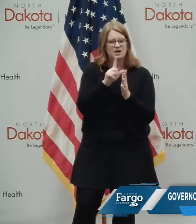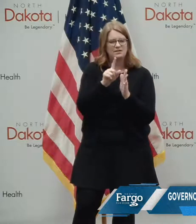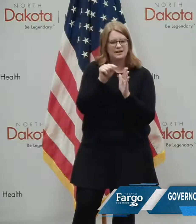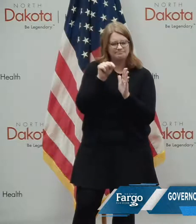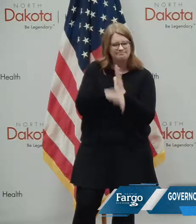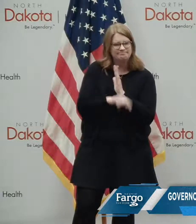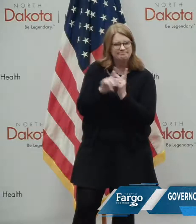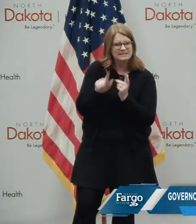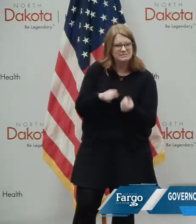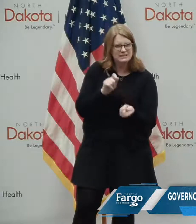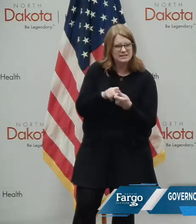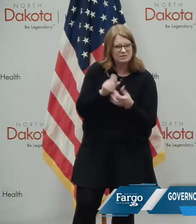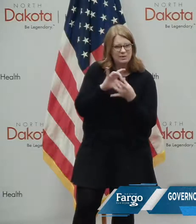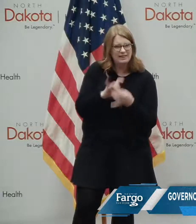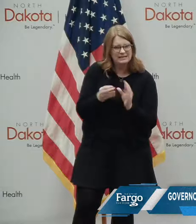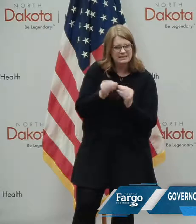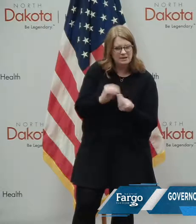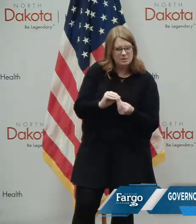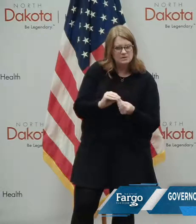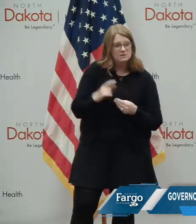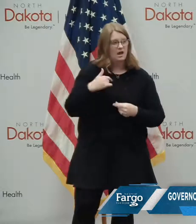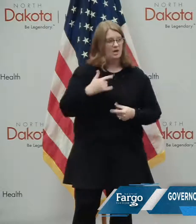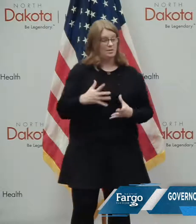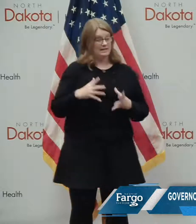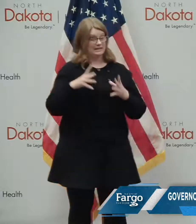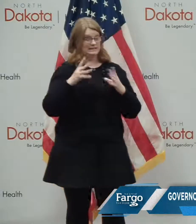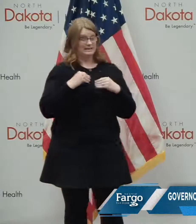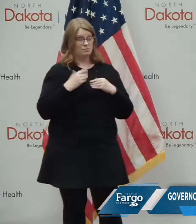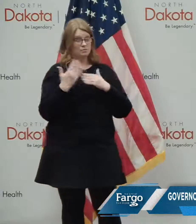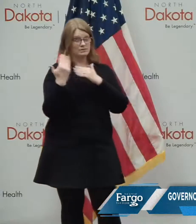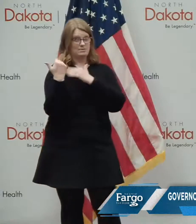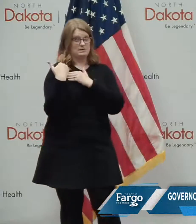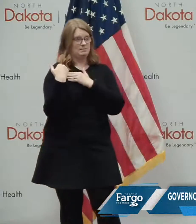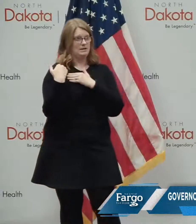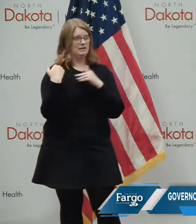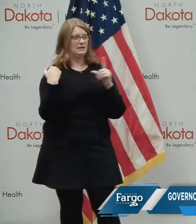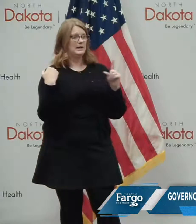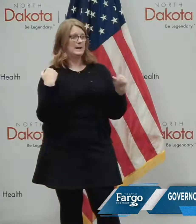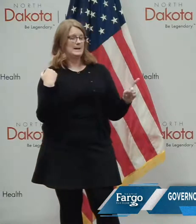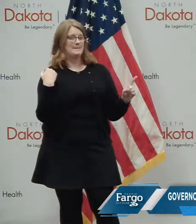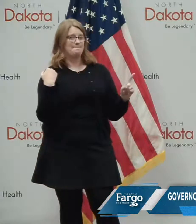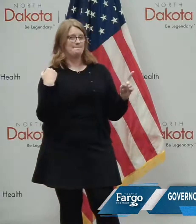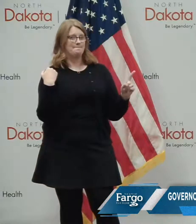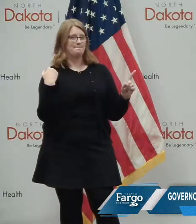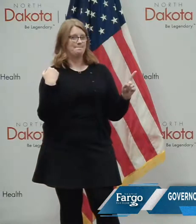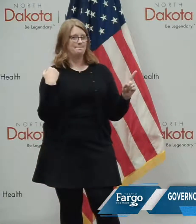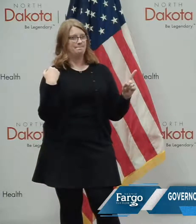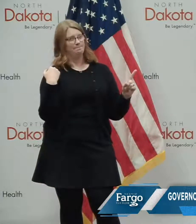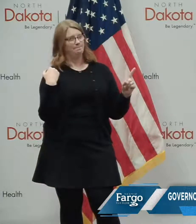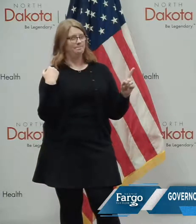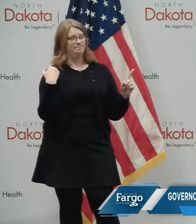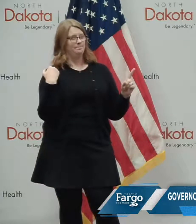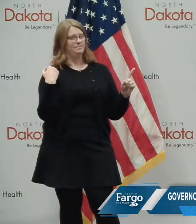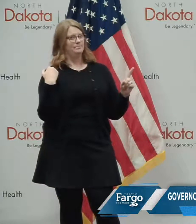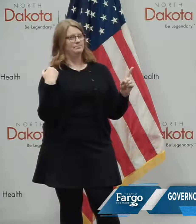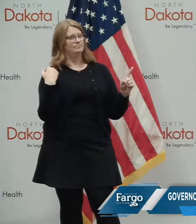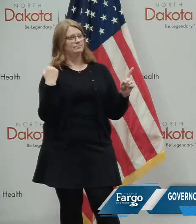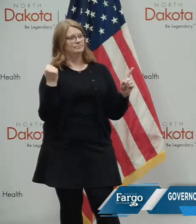take I'll take responsibility, but I'll also take I don't want to say